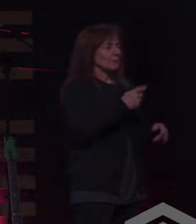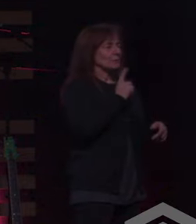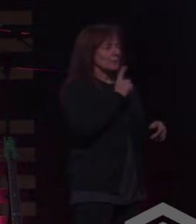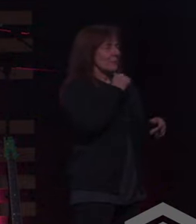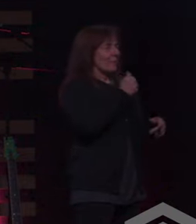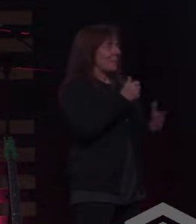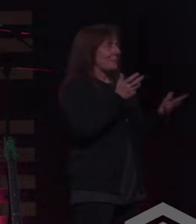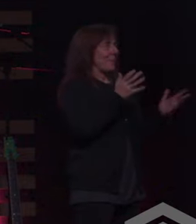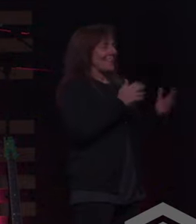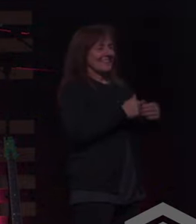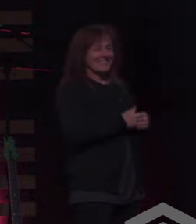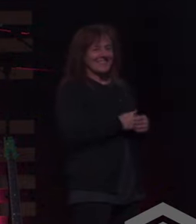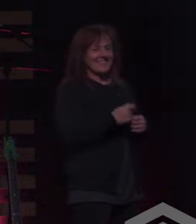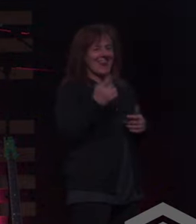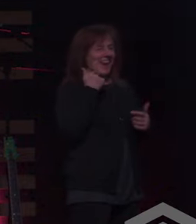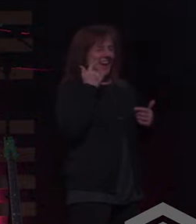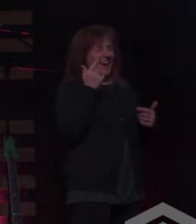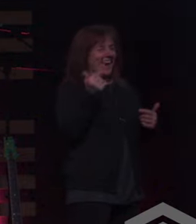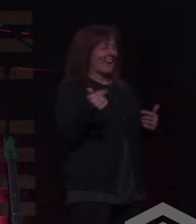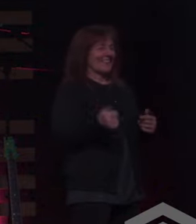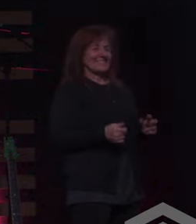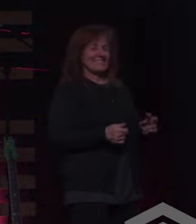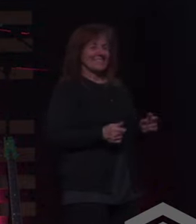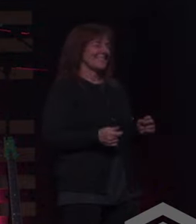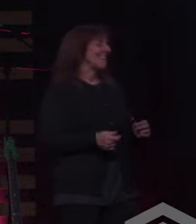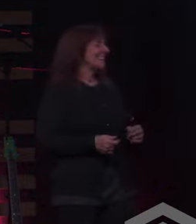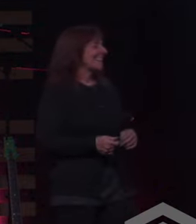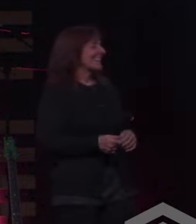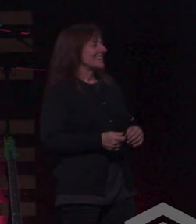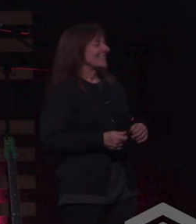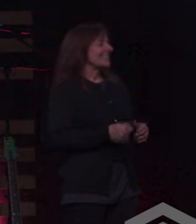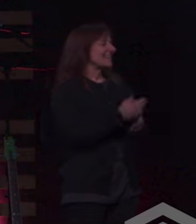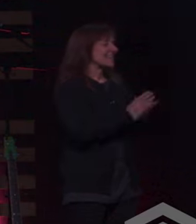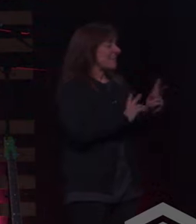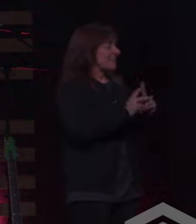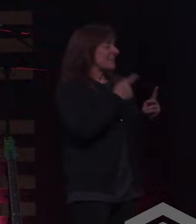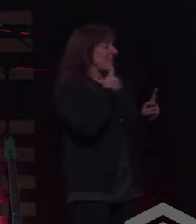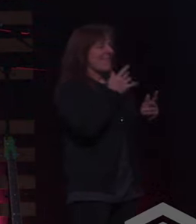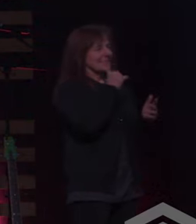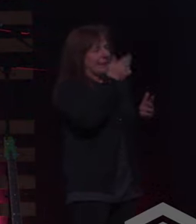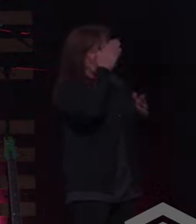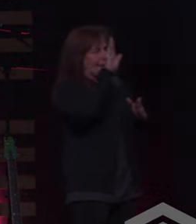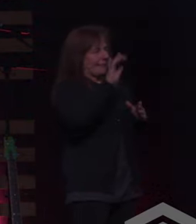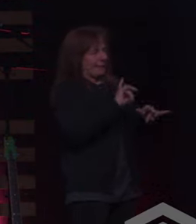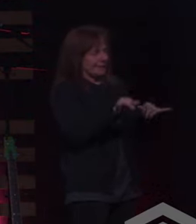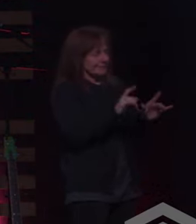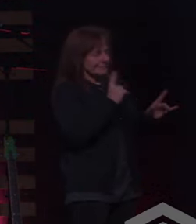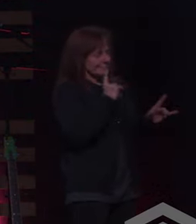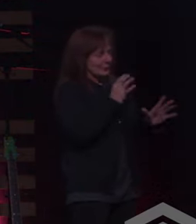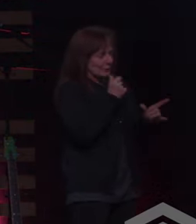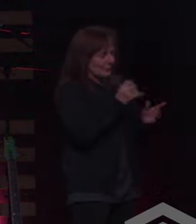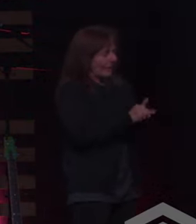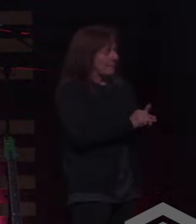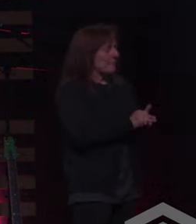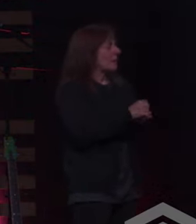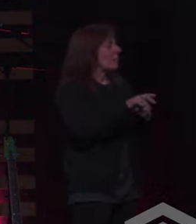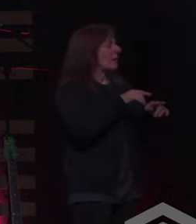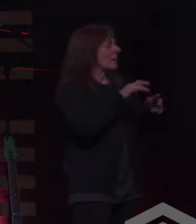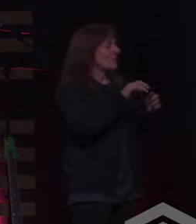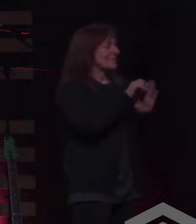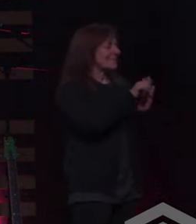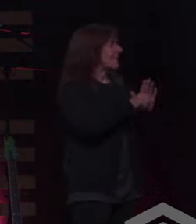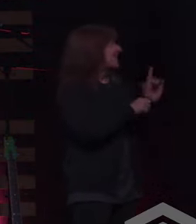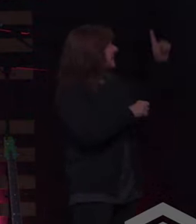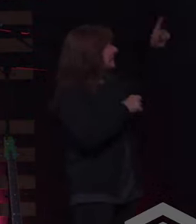there may have been one or two times that I said something from stage and she really wanted to punch me when we got home. But if you're walking through this season, then